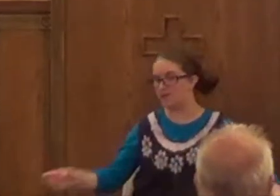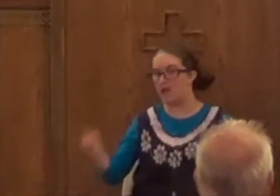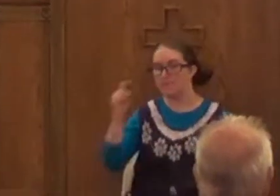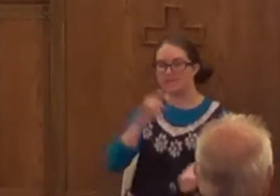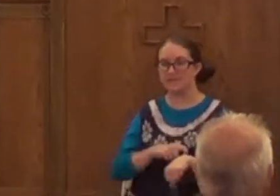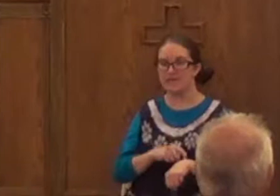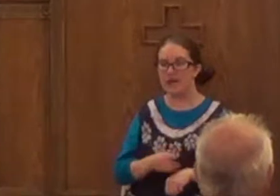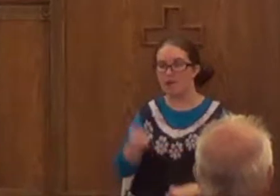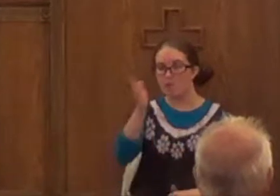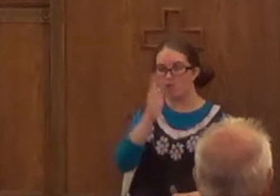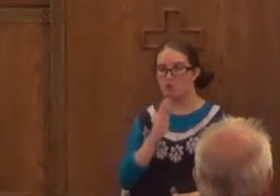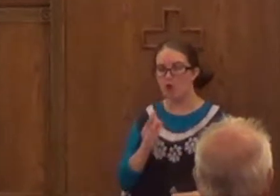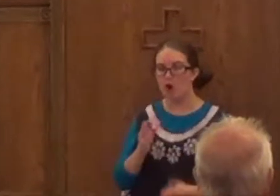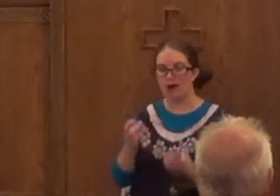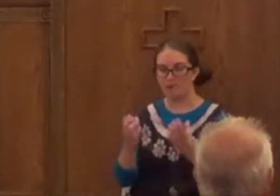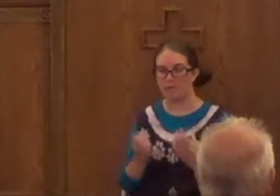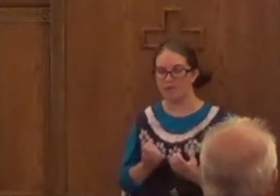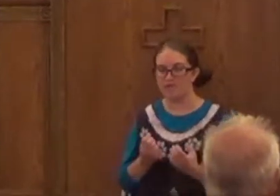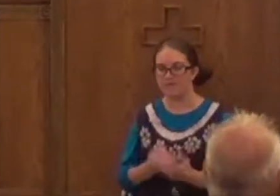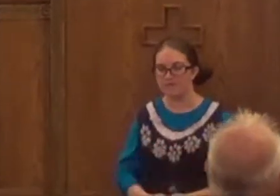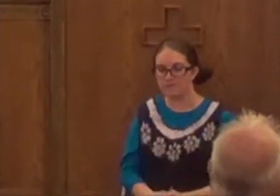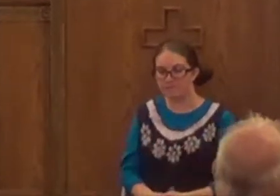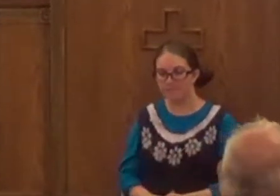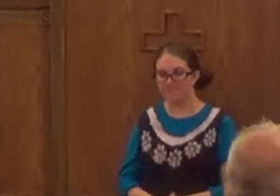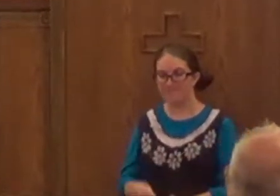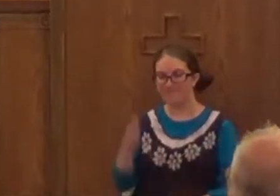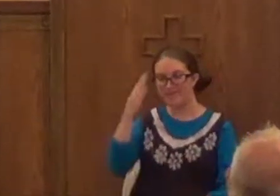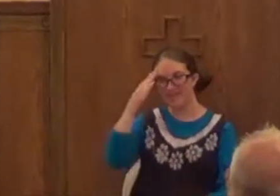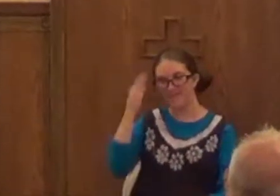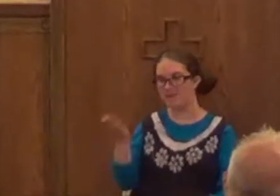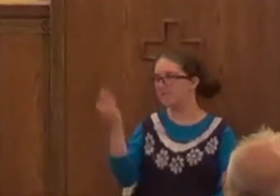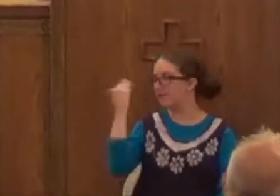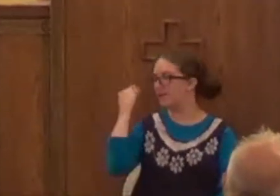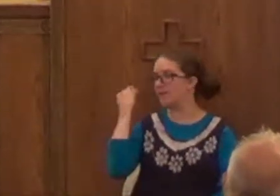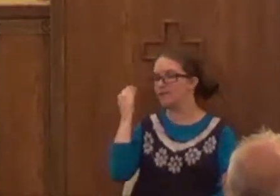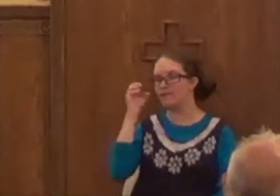that God had in store. I think back to,